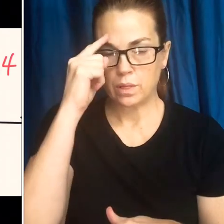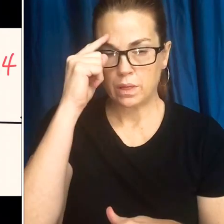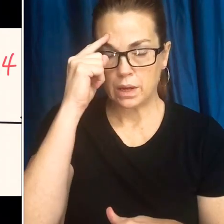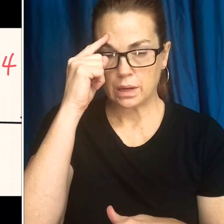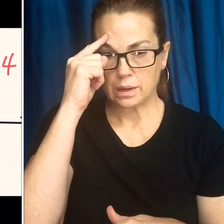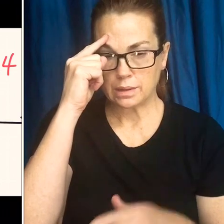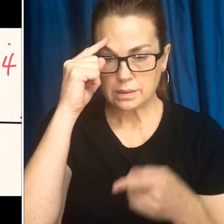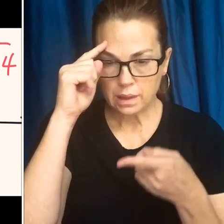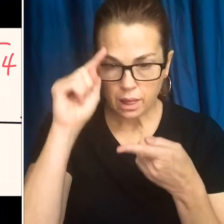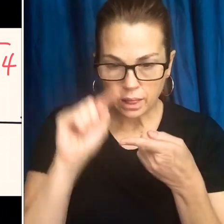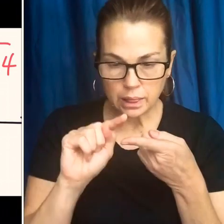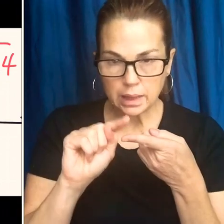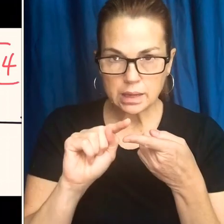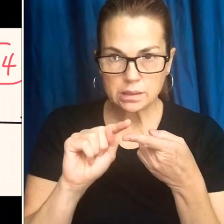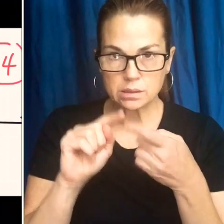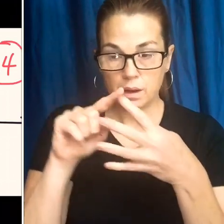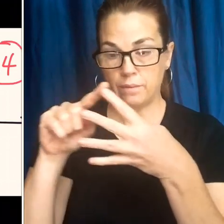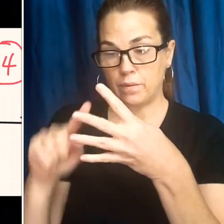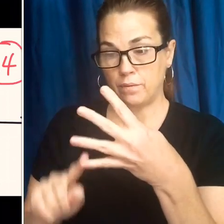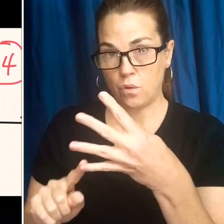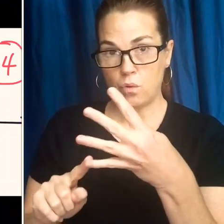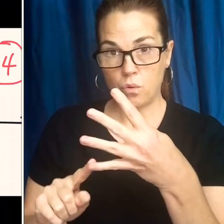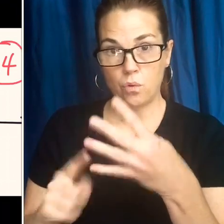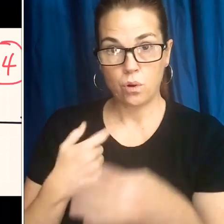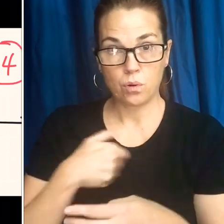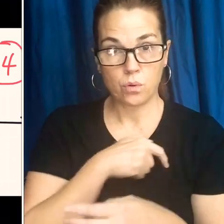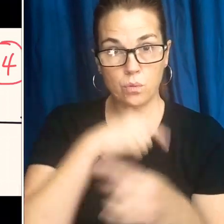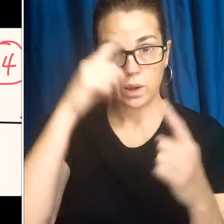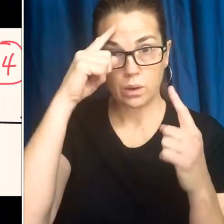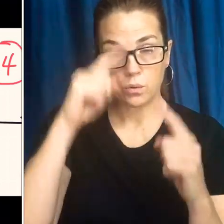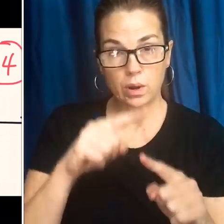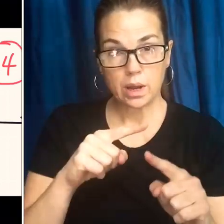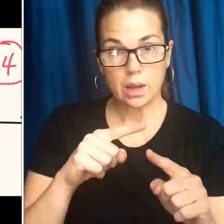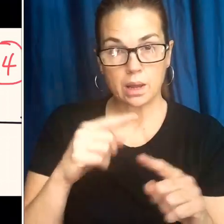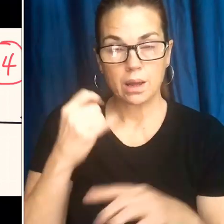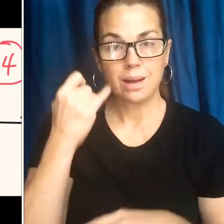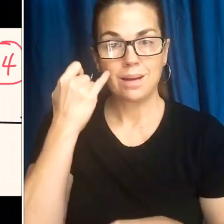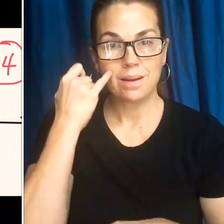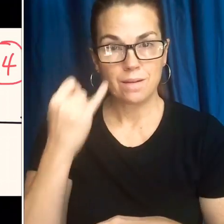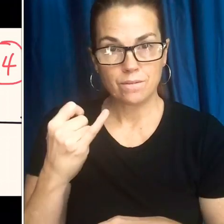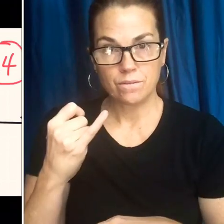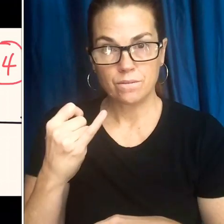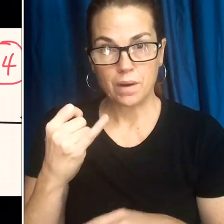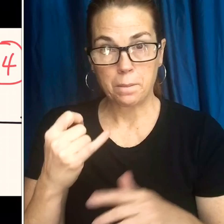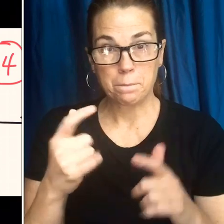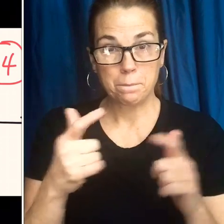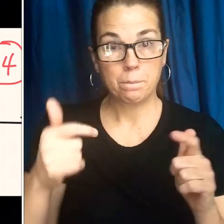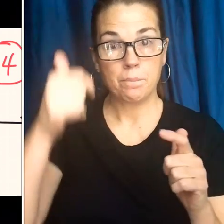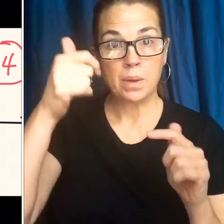negative would be the lowest number or least value?